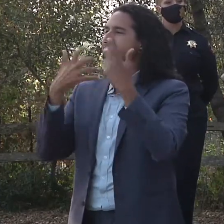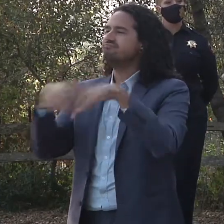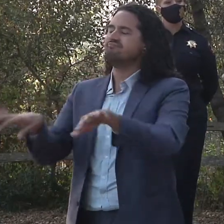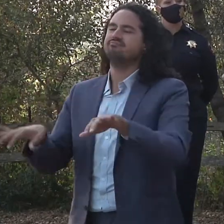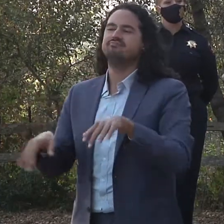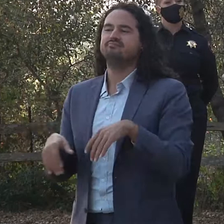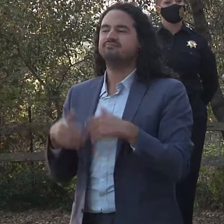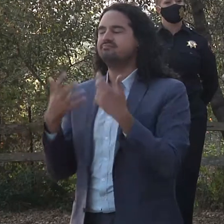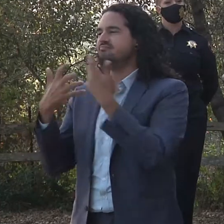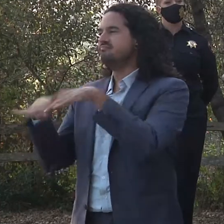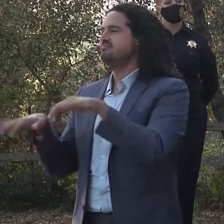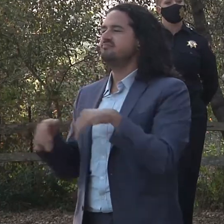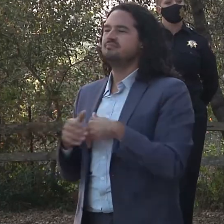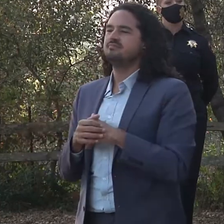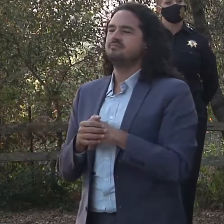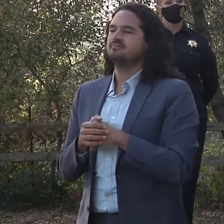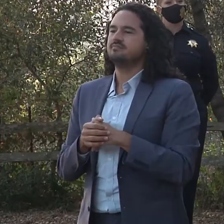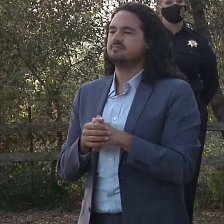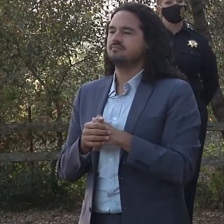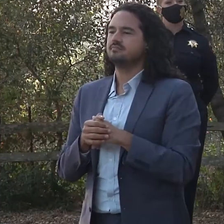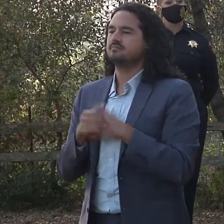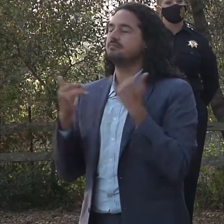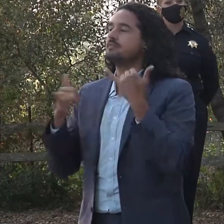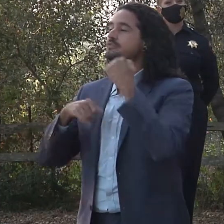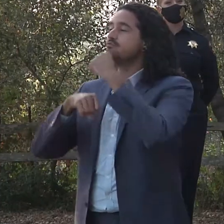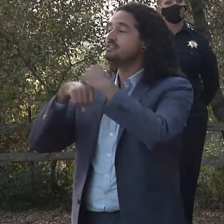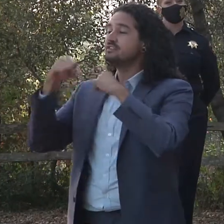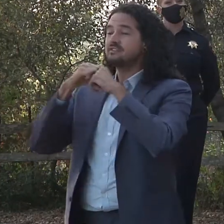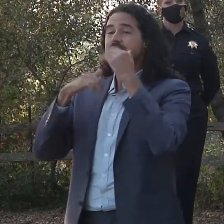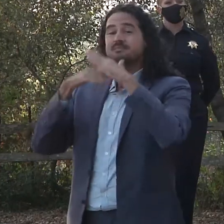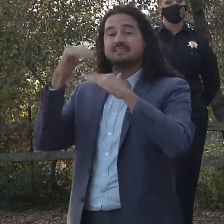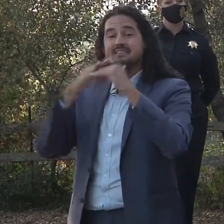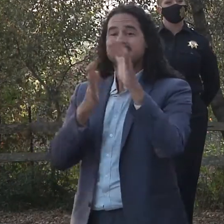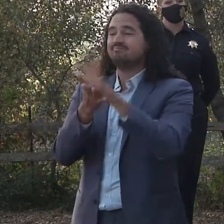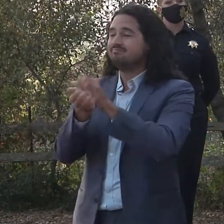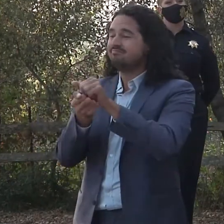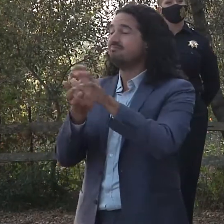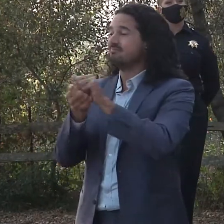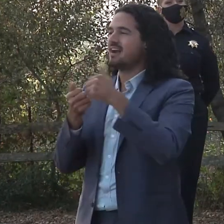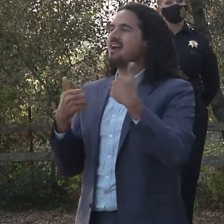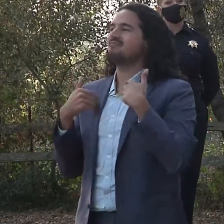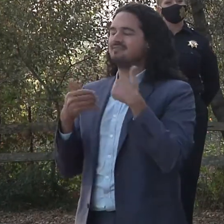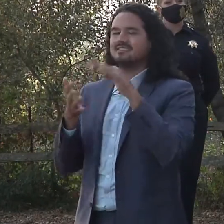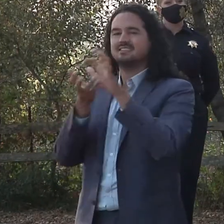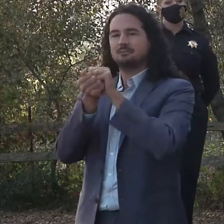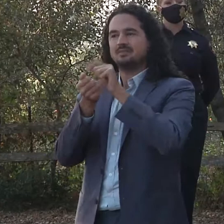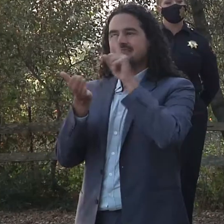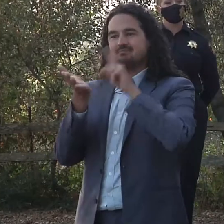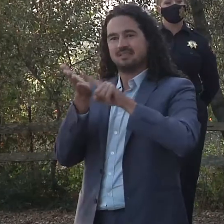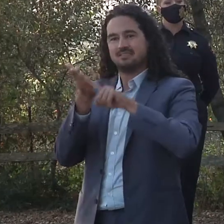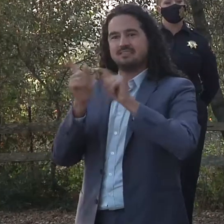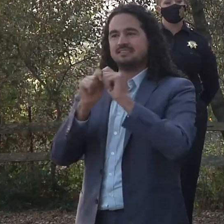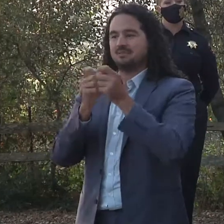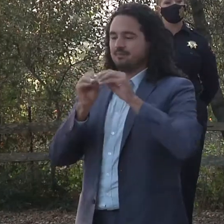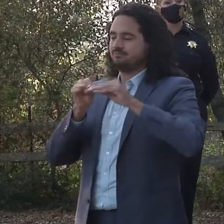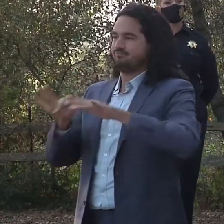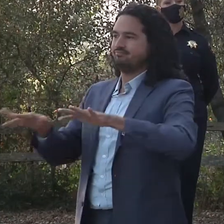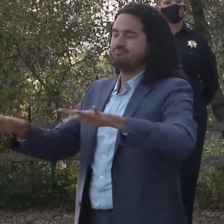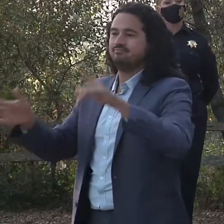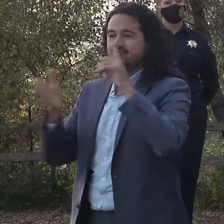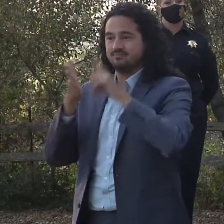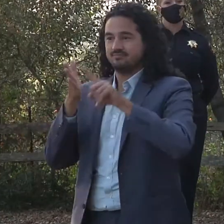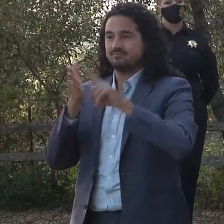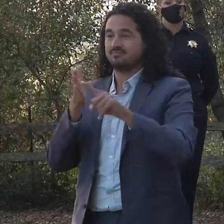Obviously, the structure loss, our damage inspection teams are out there working diligently. There are still certain areas of the fire that are too dangerous for them to